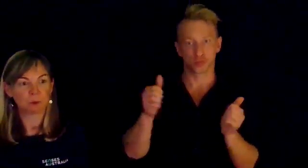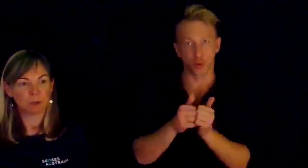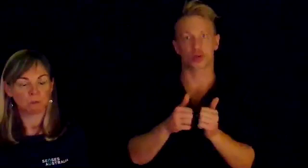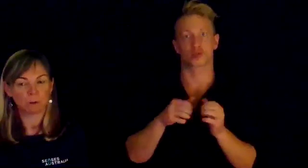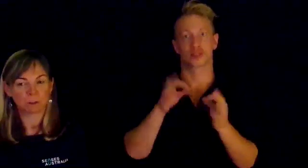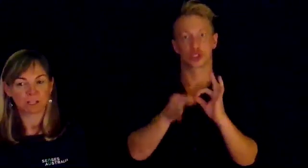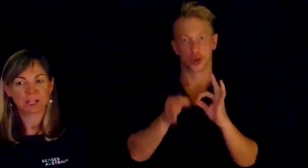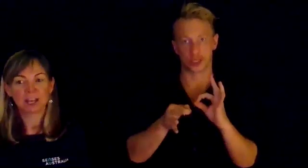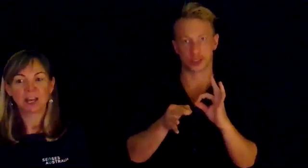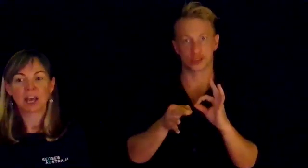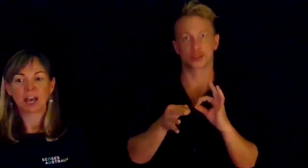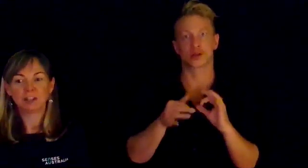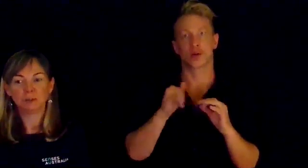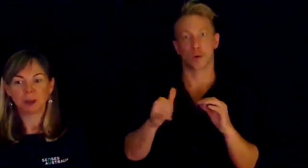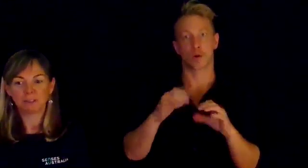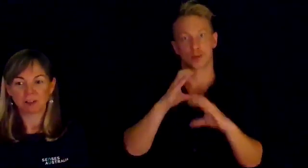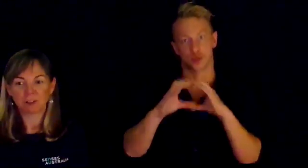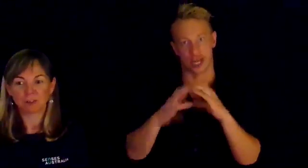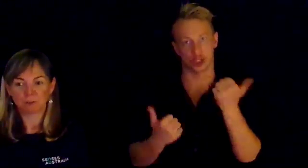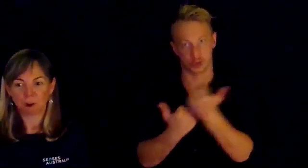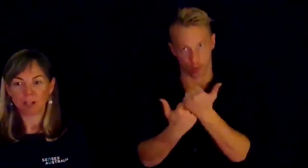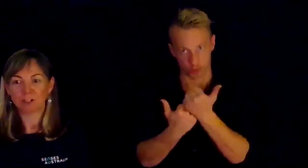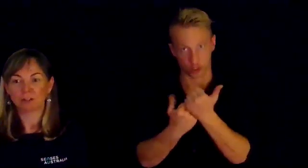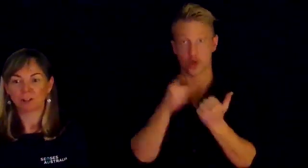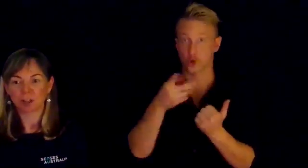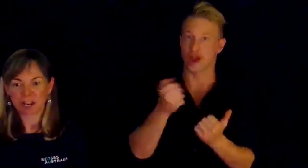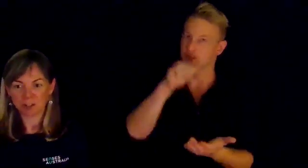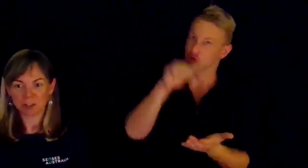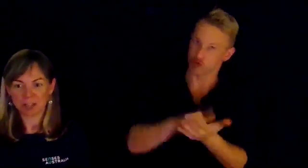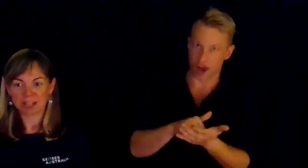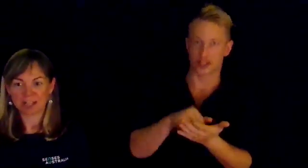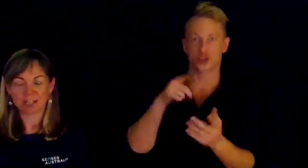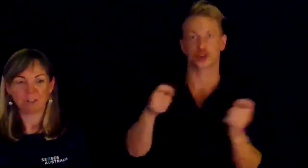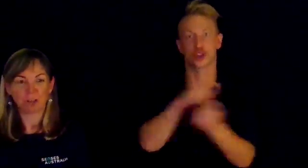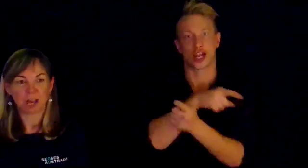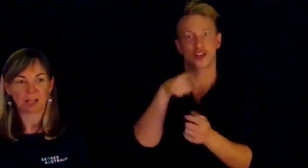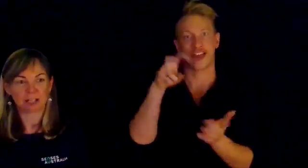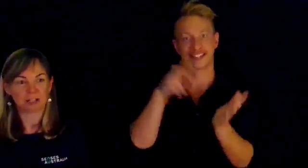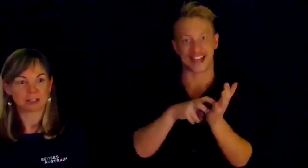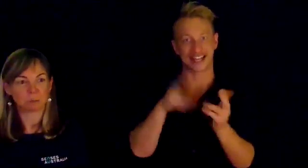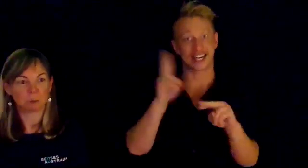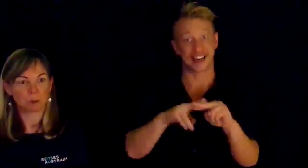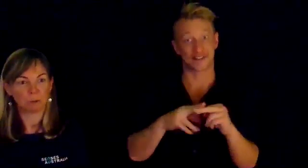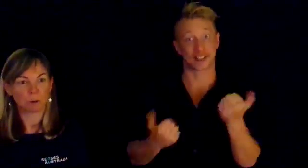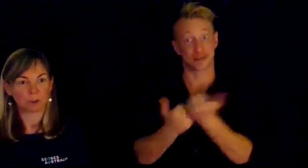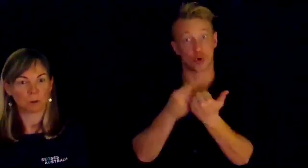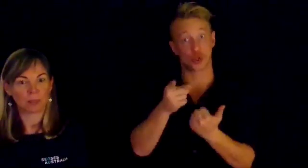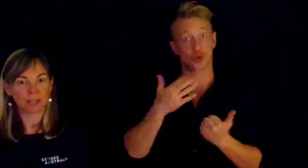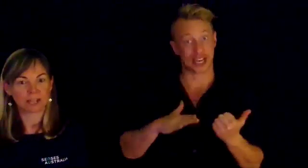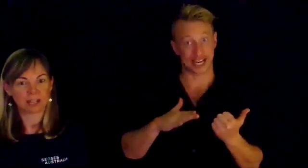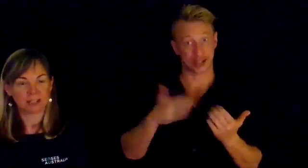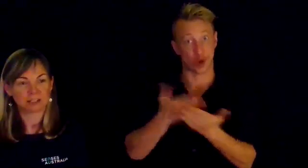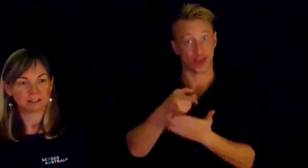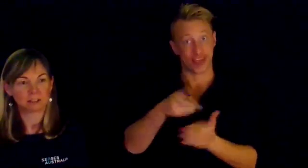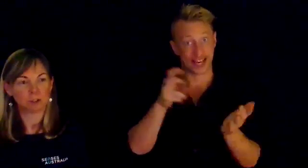whatever support you want, and you have the right to change that date if you can't get the support you want on